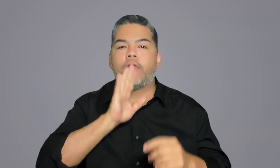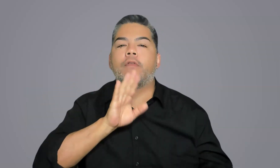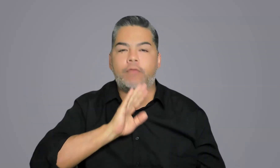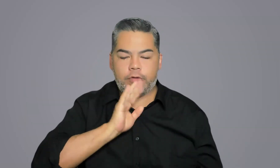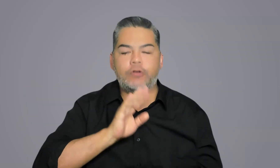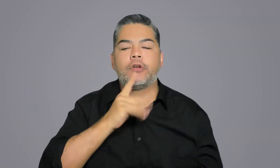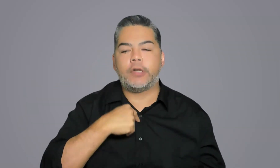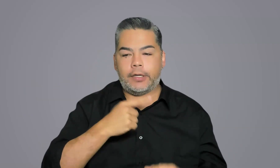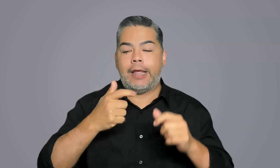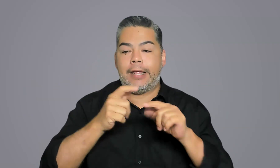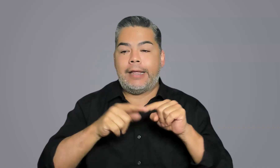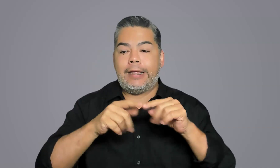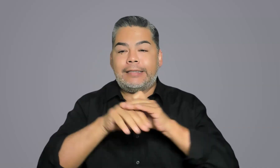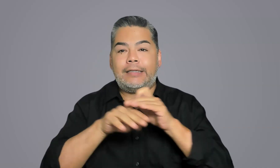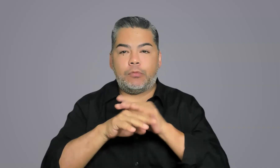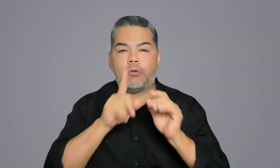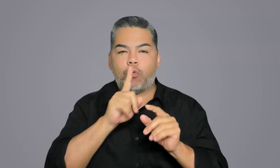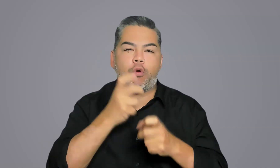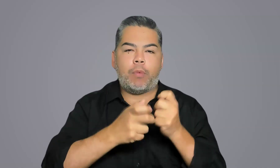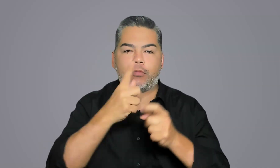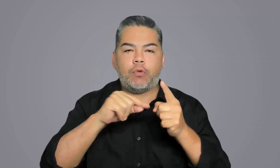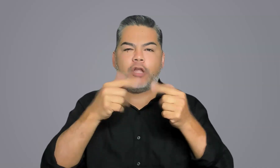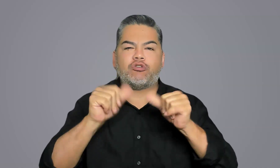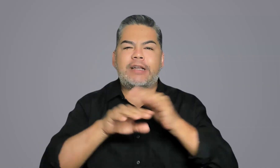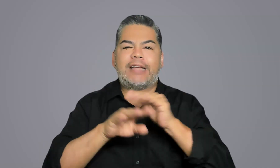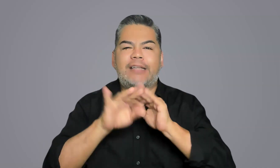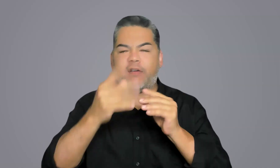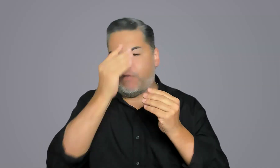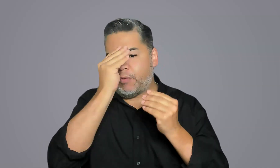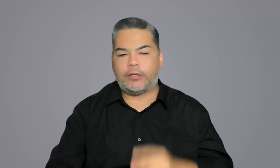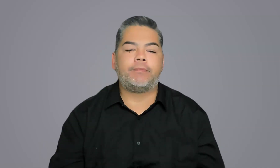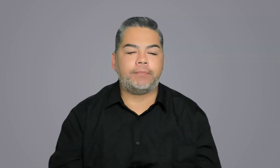which can create real problems for them when they're trying to access that information.